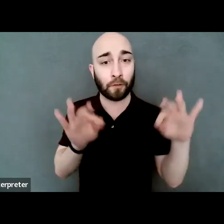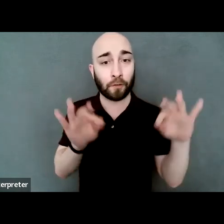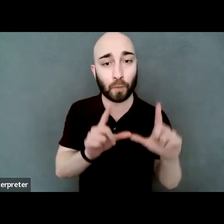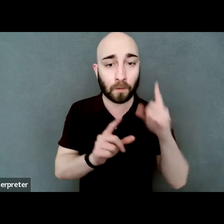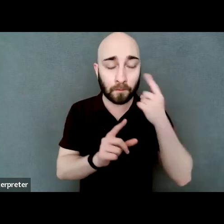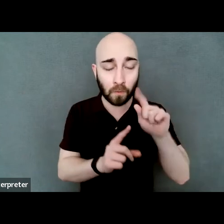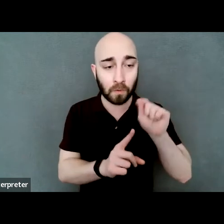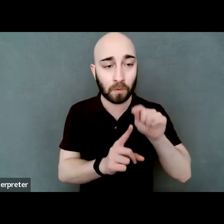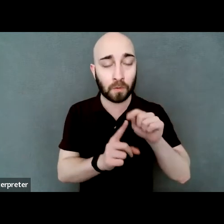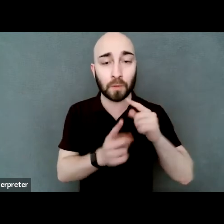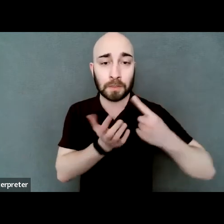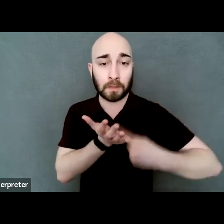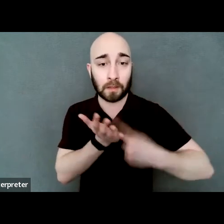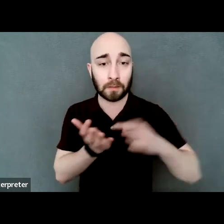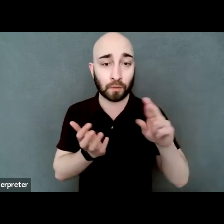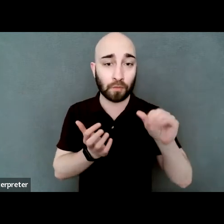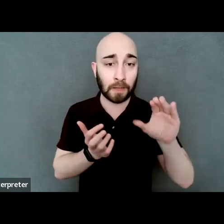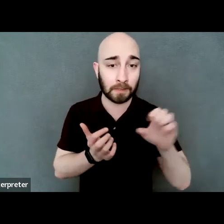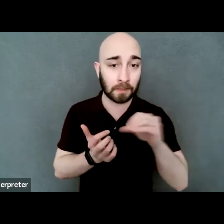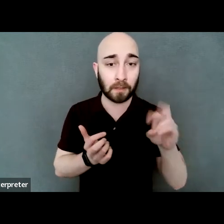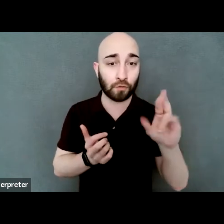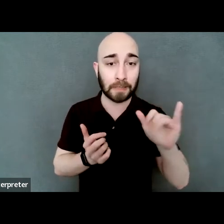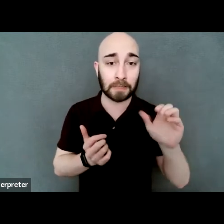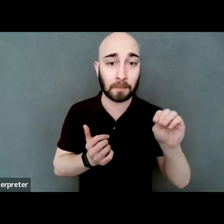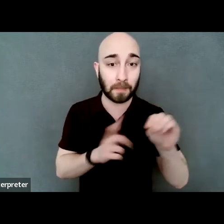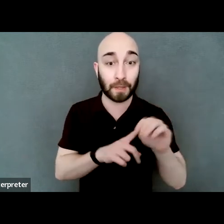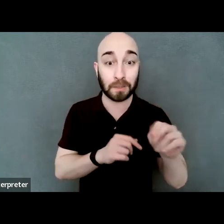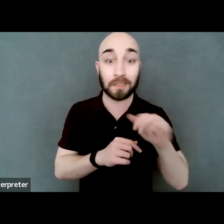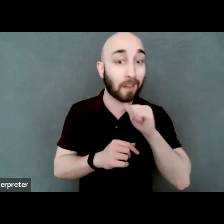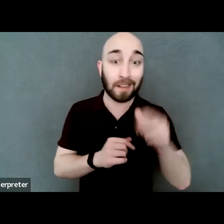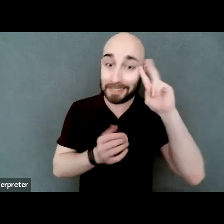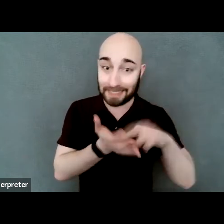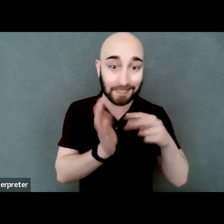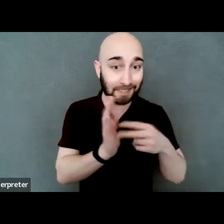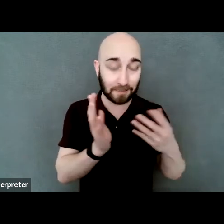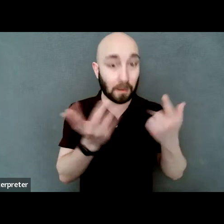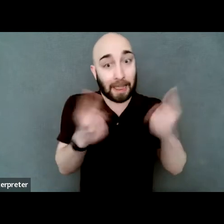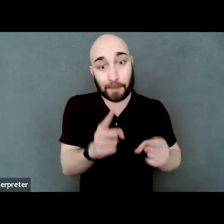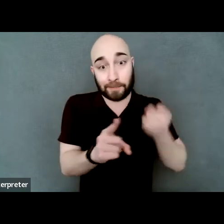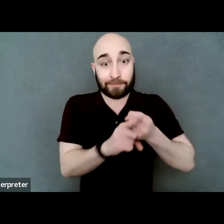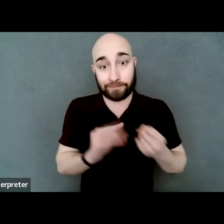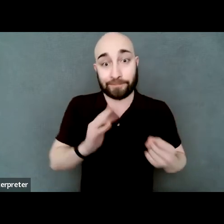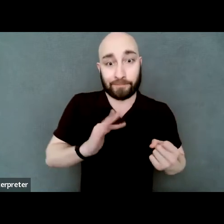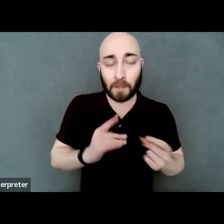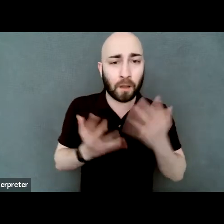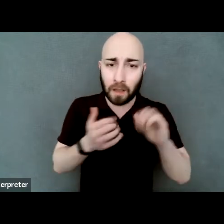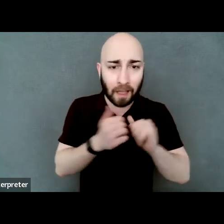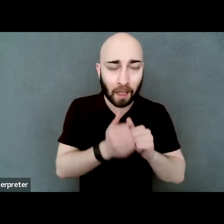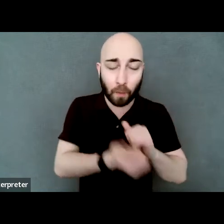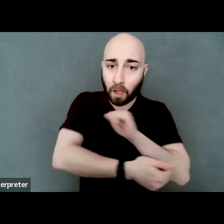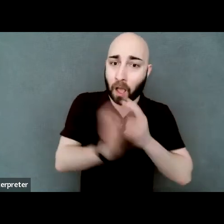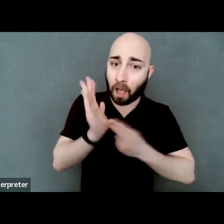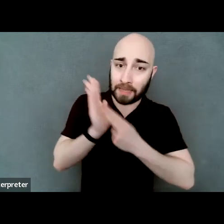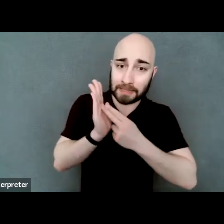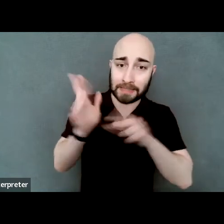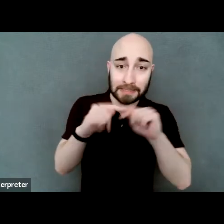to discuss race and racism. Was the unintended consequence of this activity was the authentic team building. This was